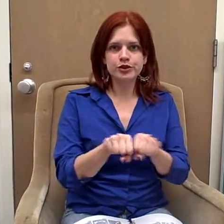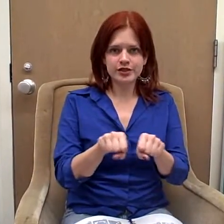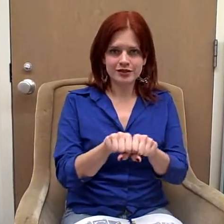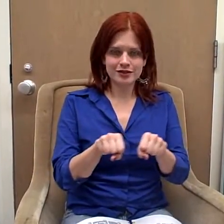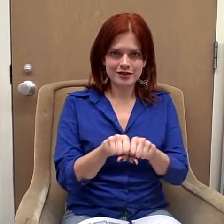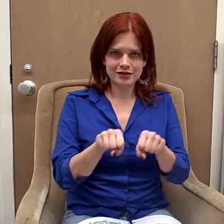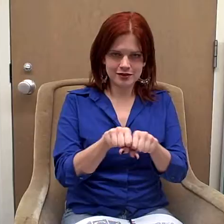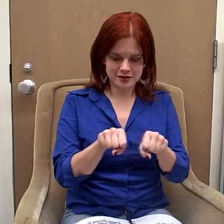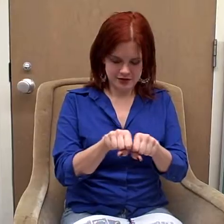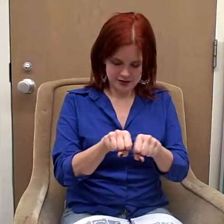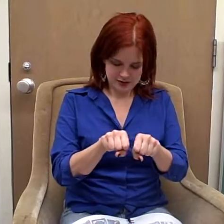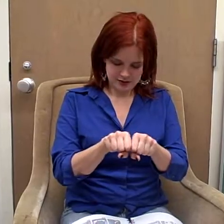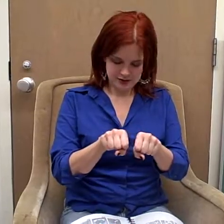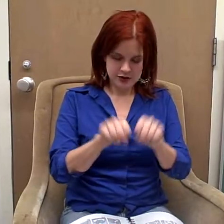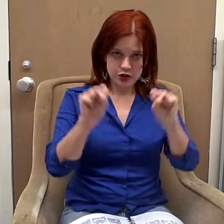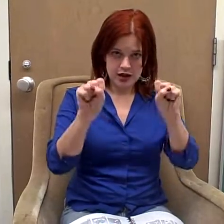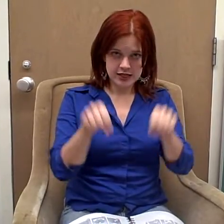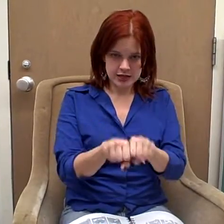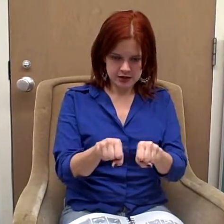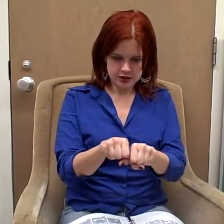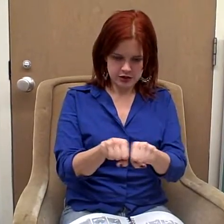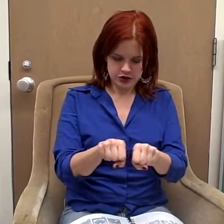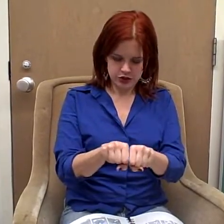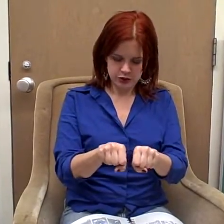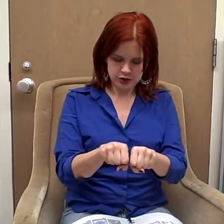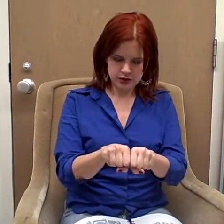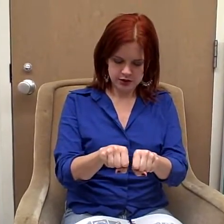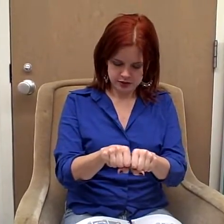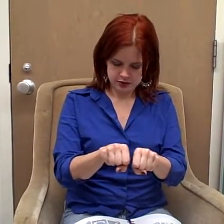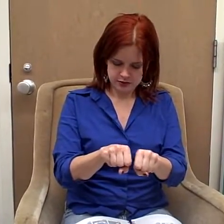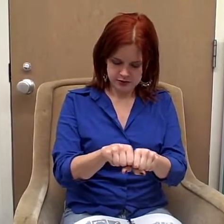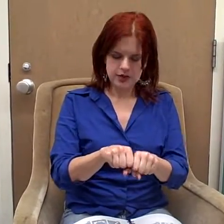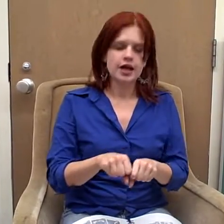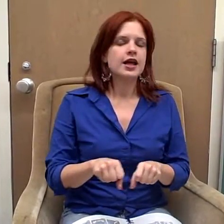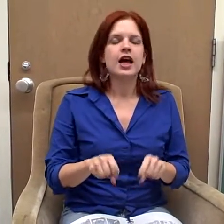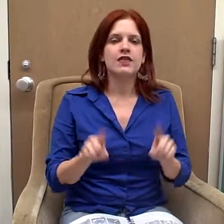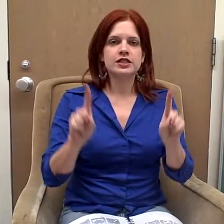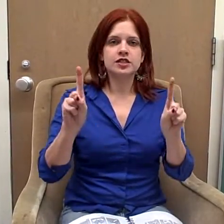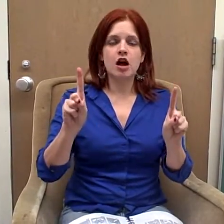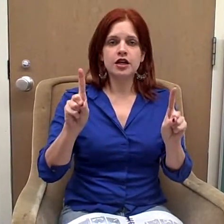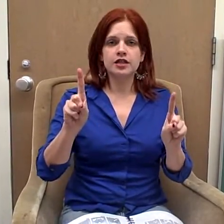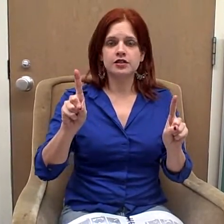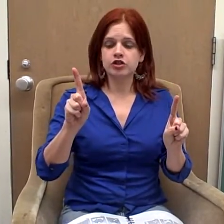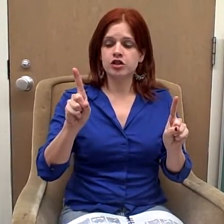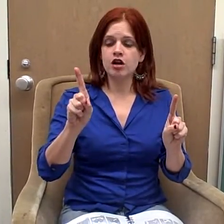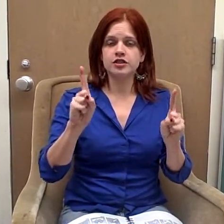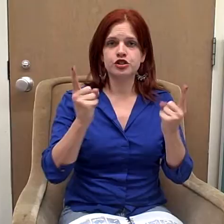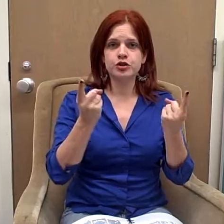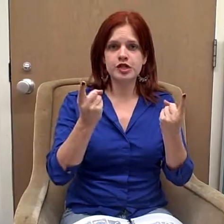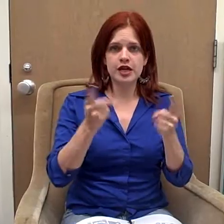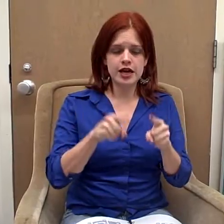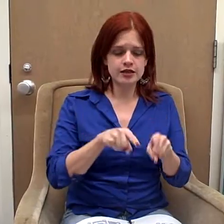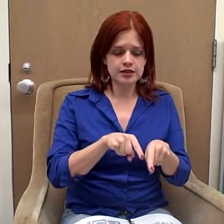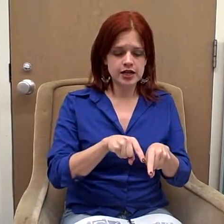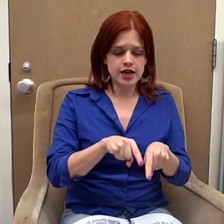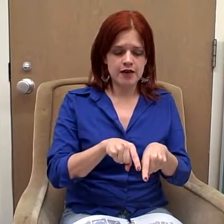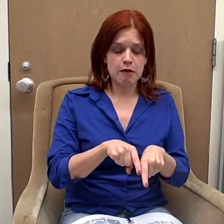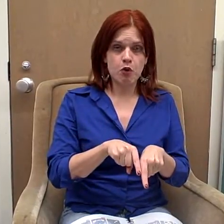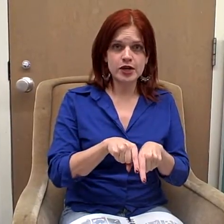Shoes. 2 S hands. Shoes. And then sock, or socks, is 2 D hands, and they point